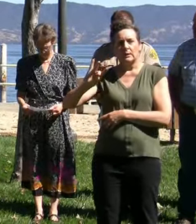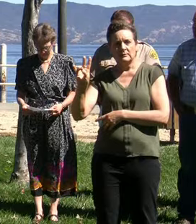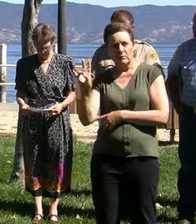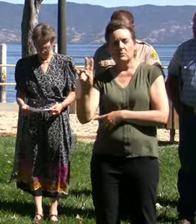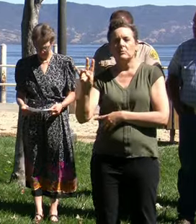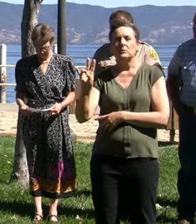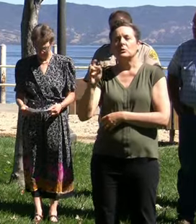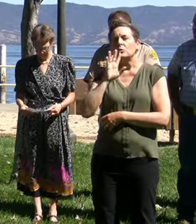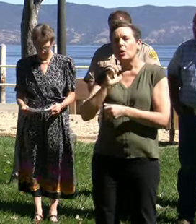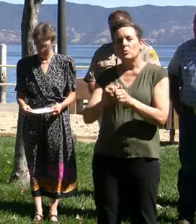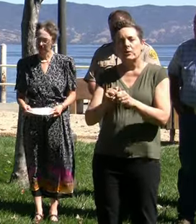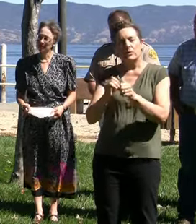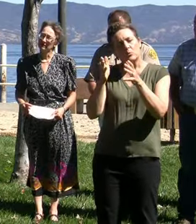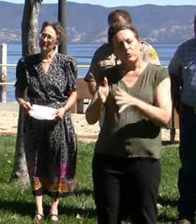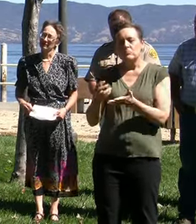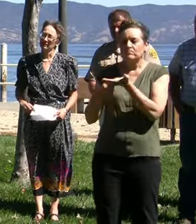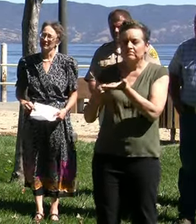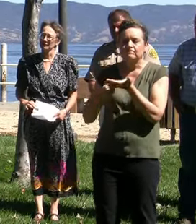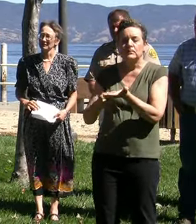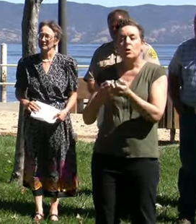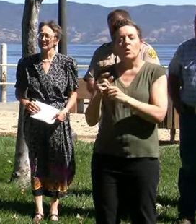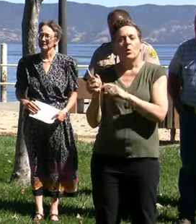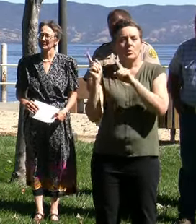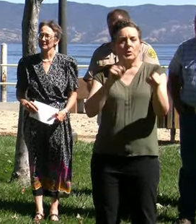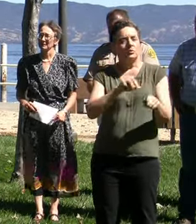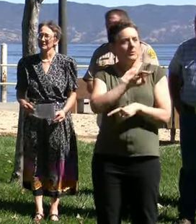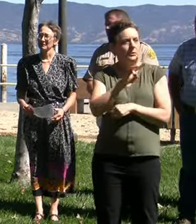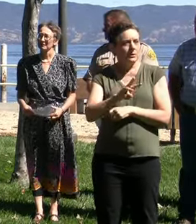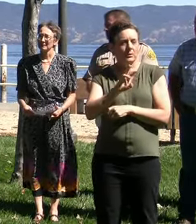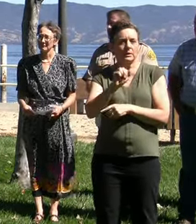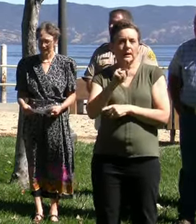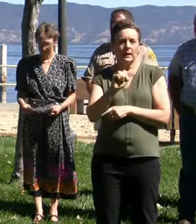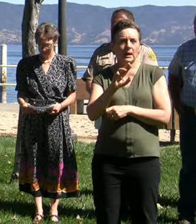1-888-565-2787 to talk with a live person, or you can visit